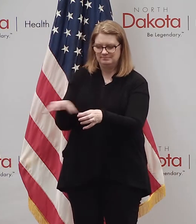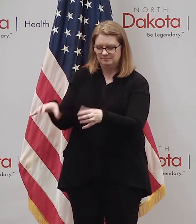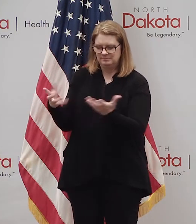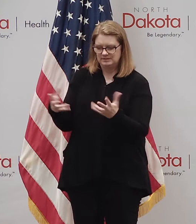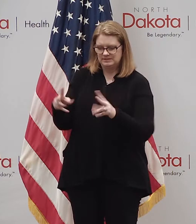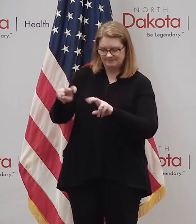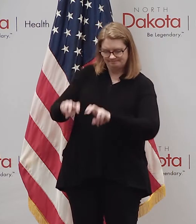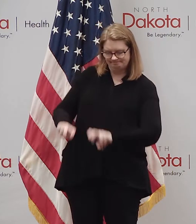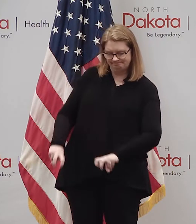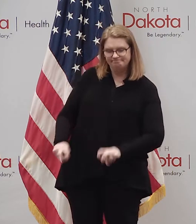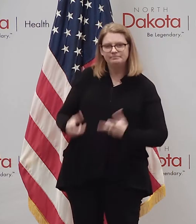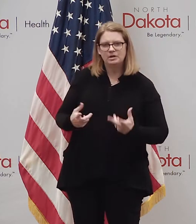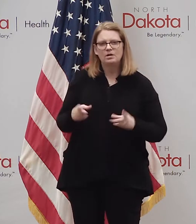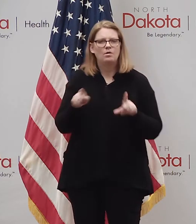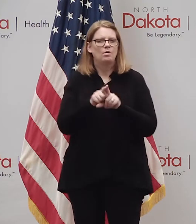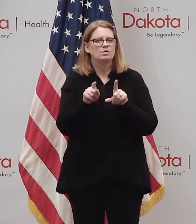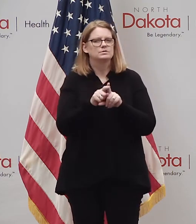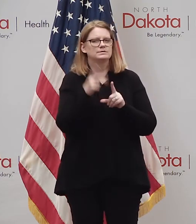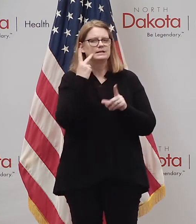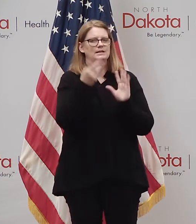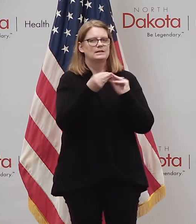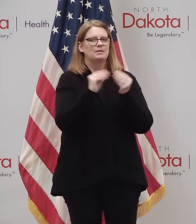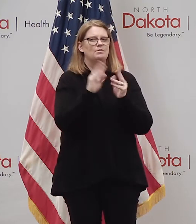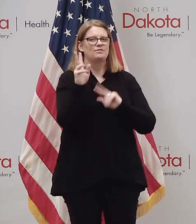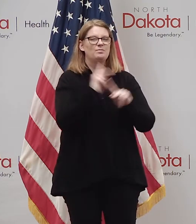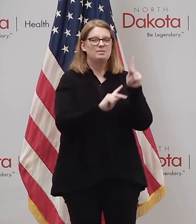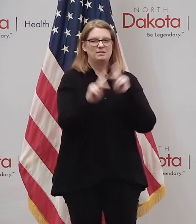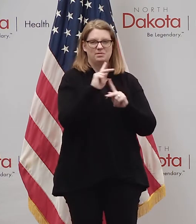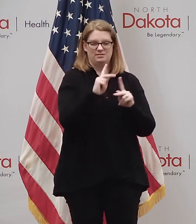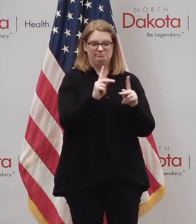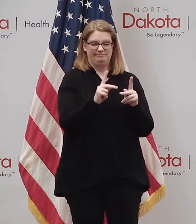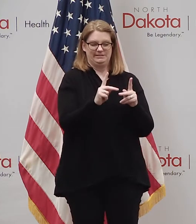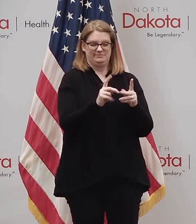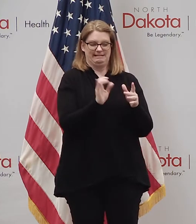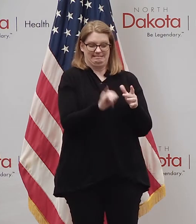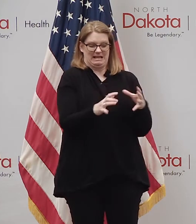that. It could also look at, we could look at population density.